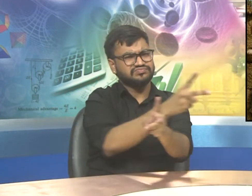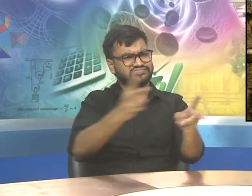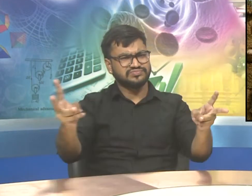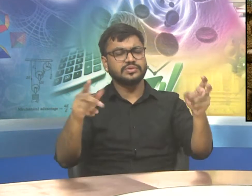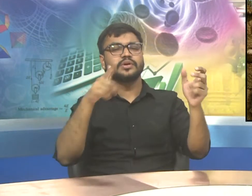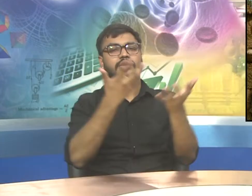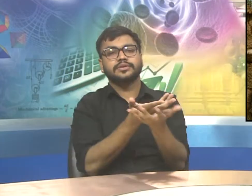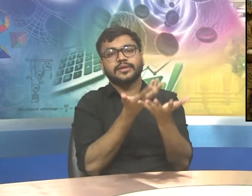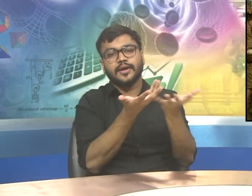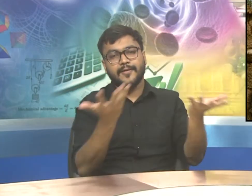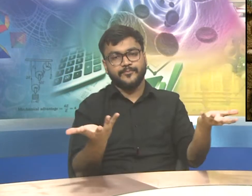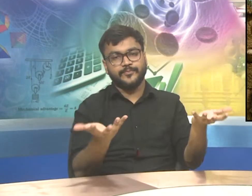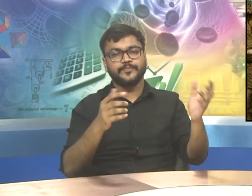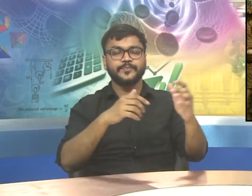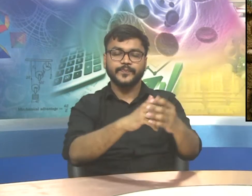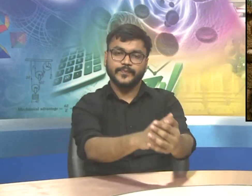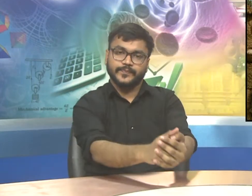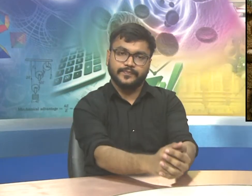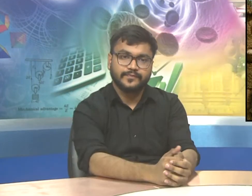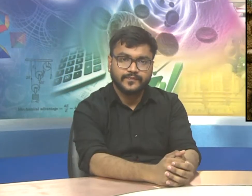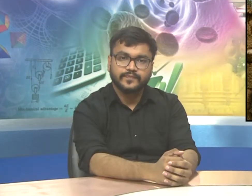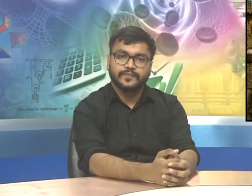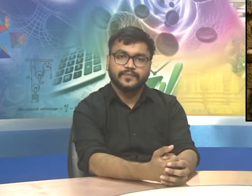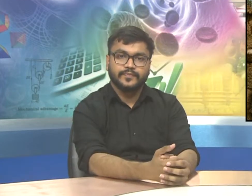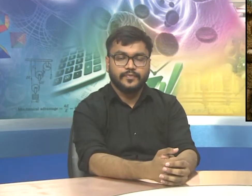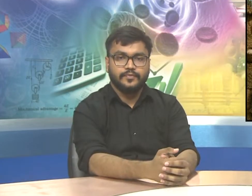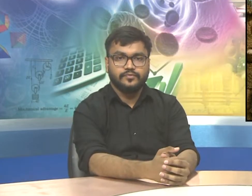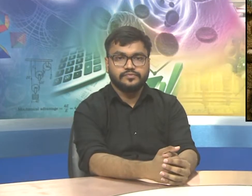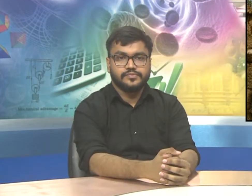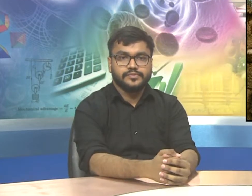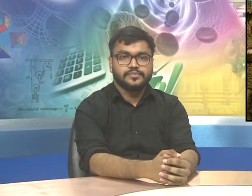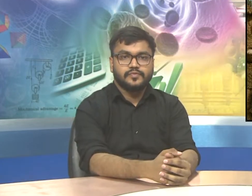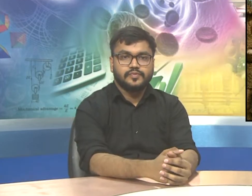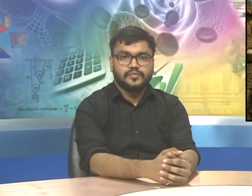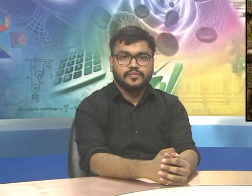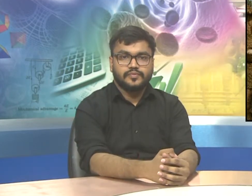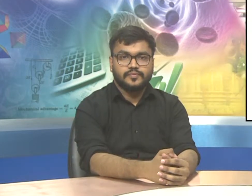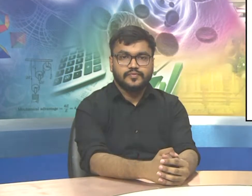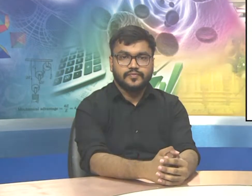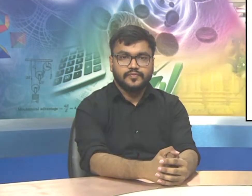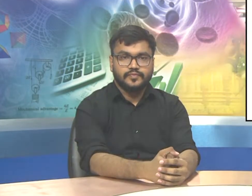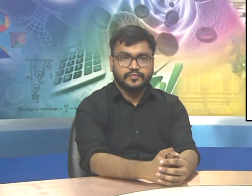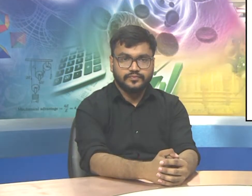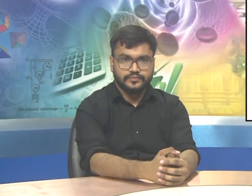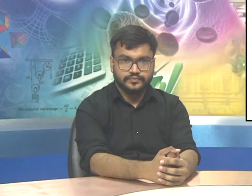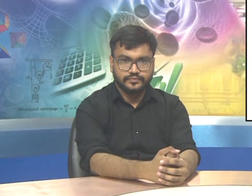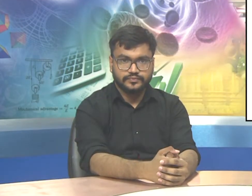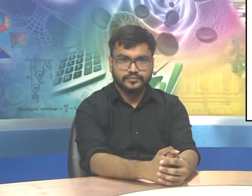shells, stones, bones, and made improvised tools.